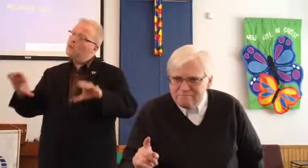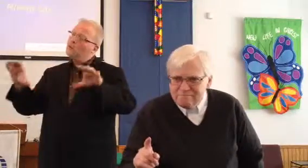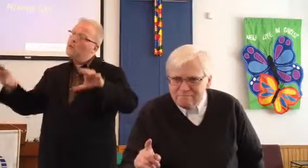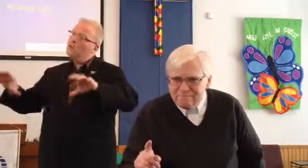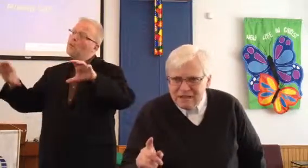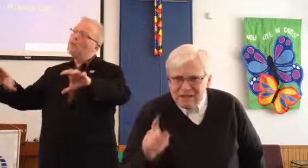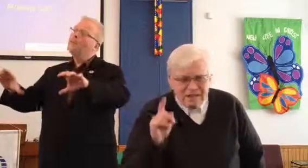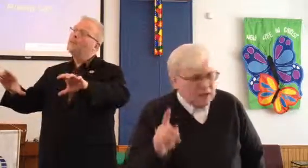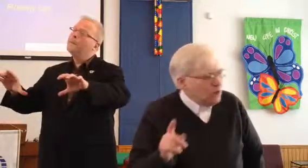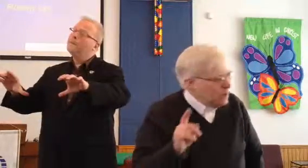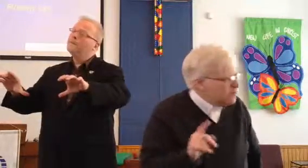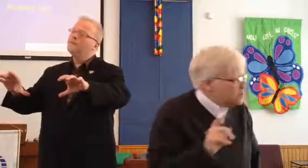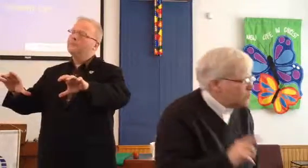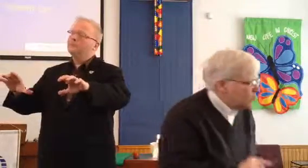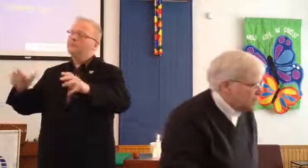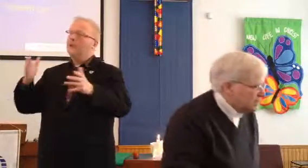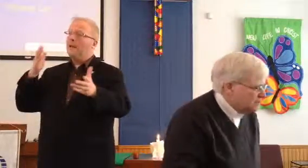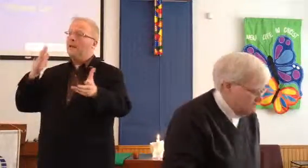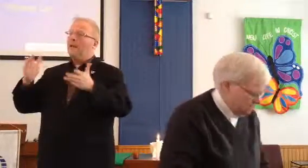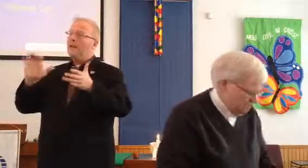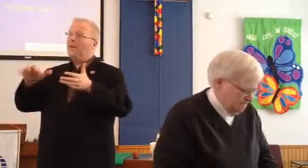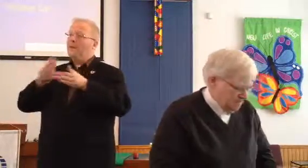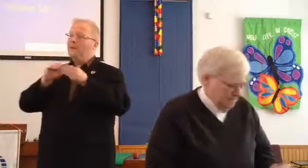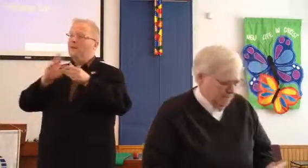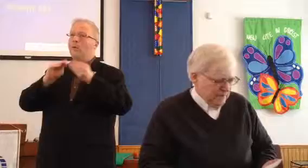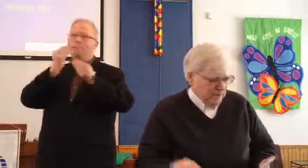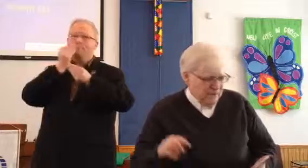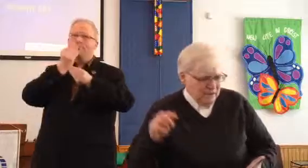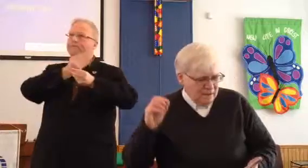maybe they will hear the story.